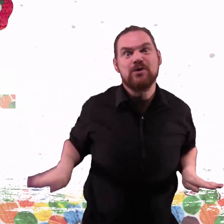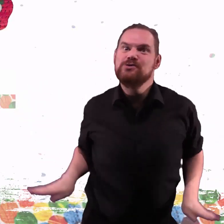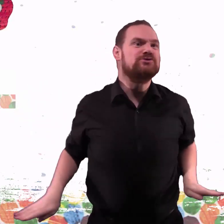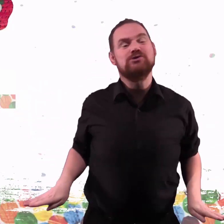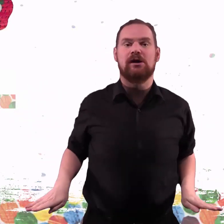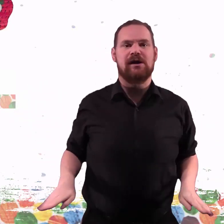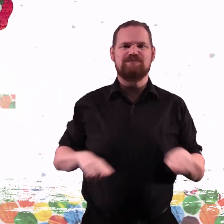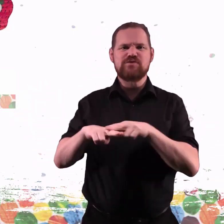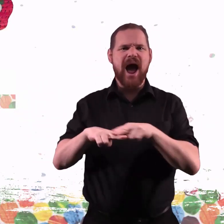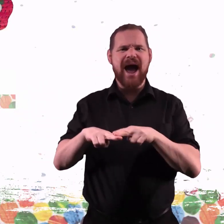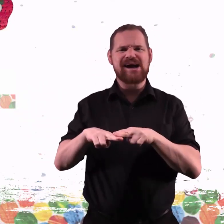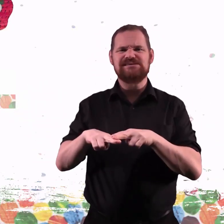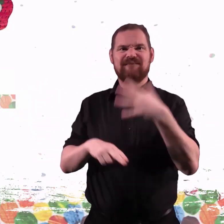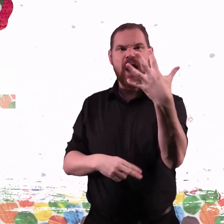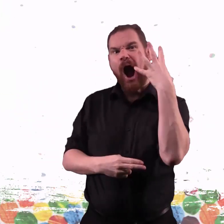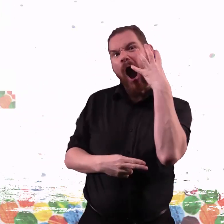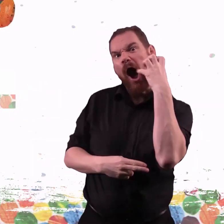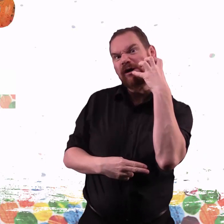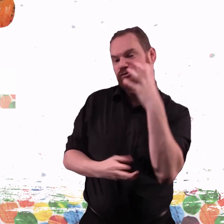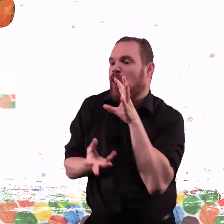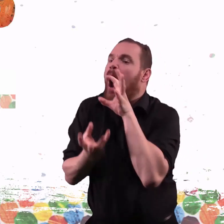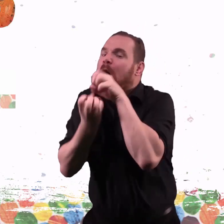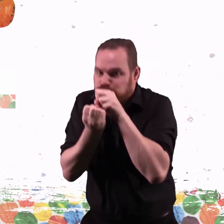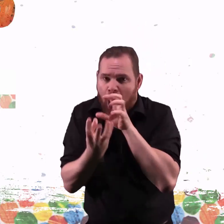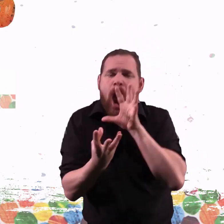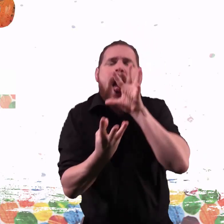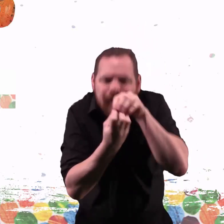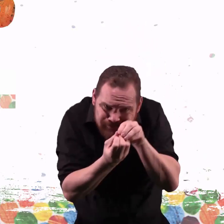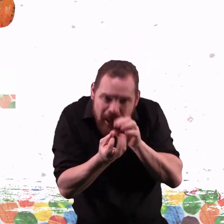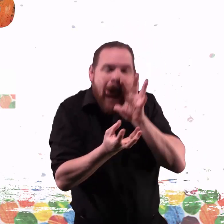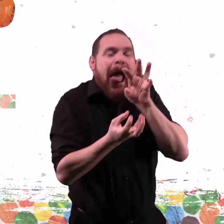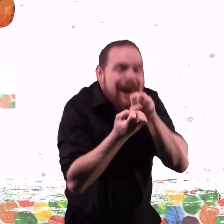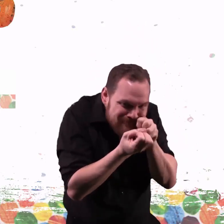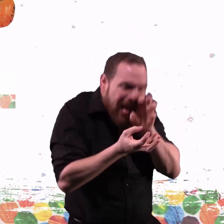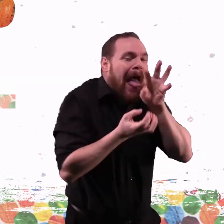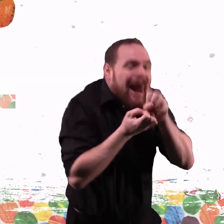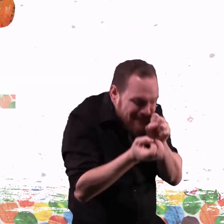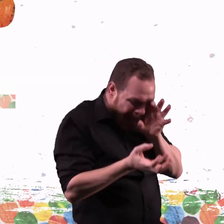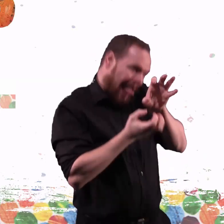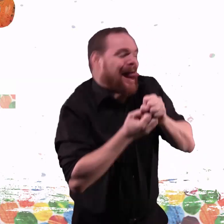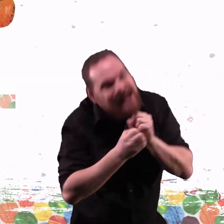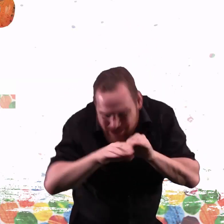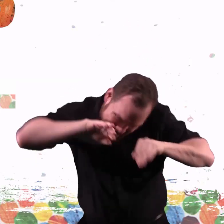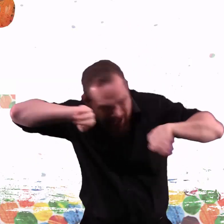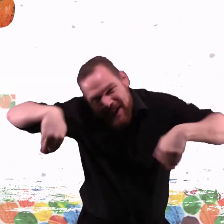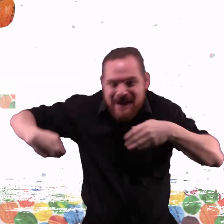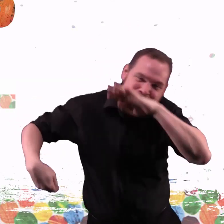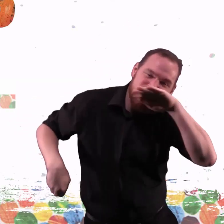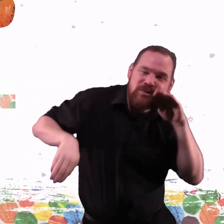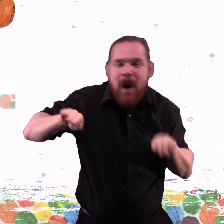But he was still hungry. On Friday, he ate five oranges. But